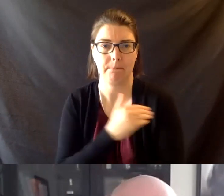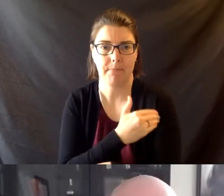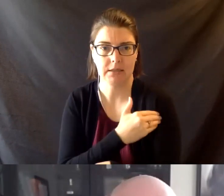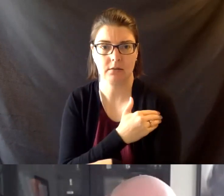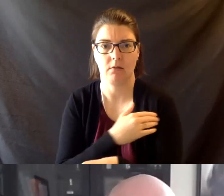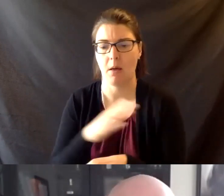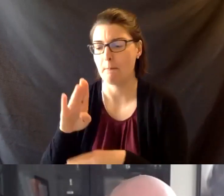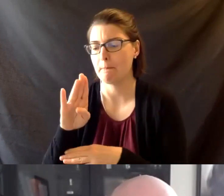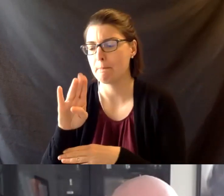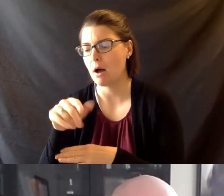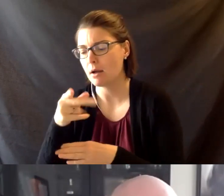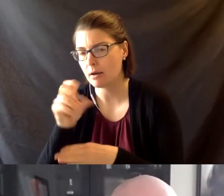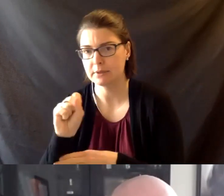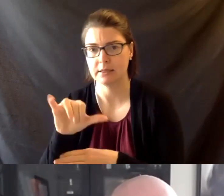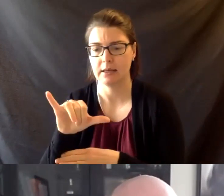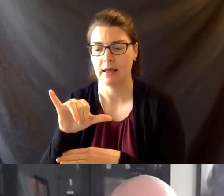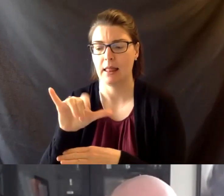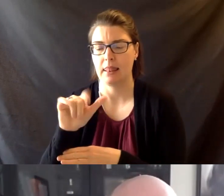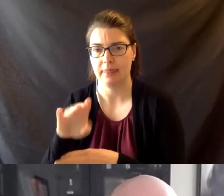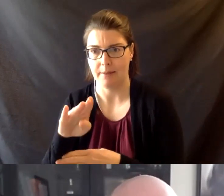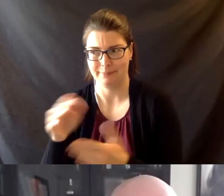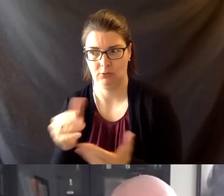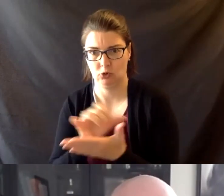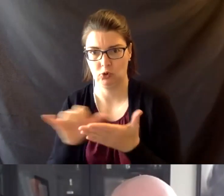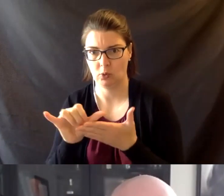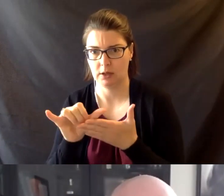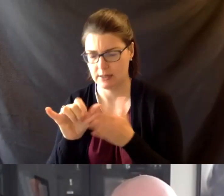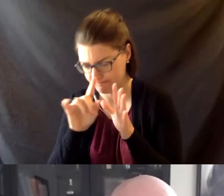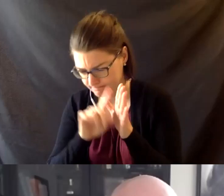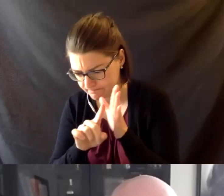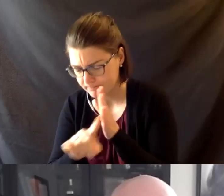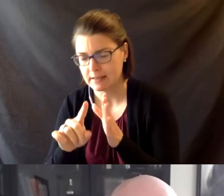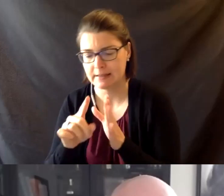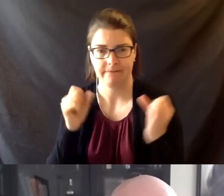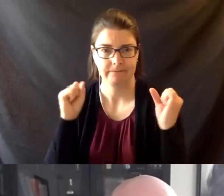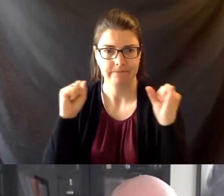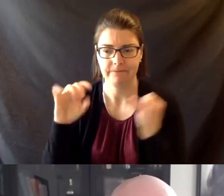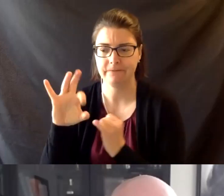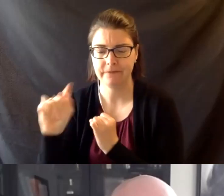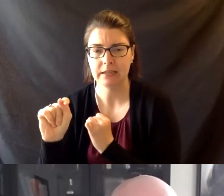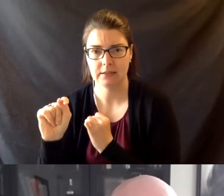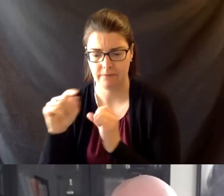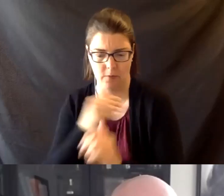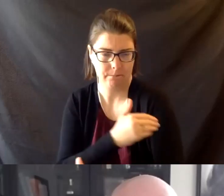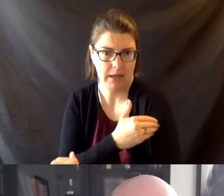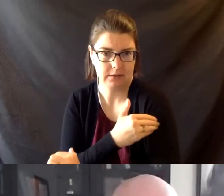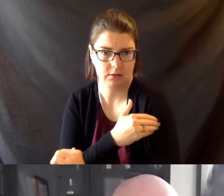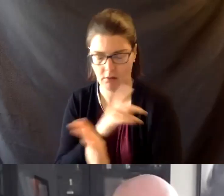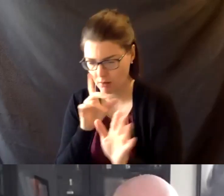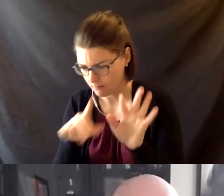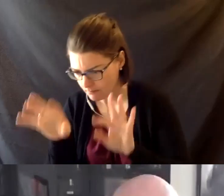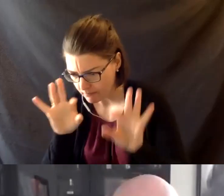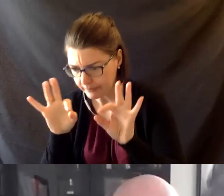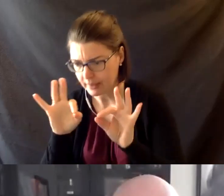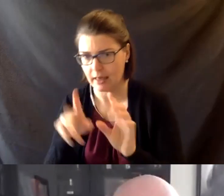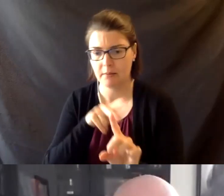he investigates the basic cellular mechanisms of muscle fitness and applies these discoveries toward developing